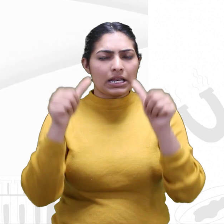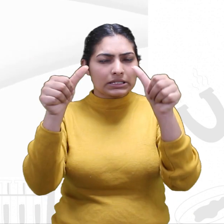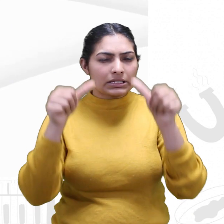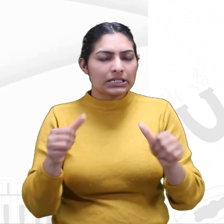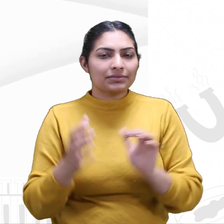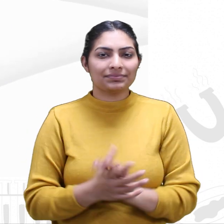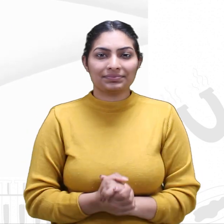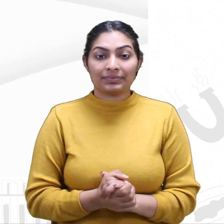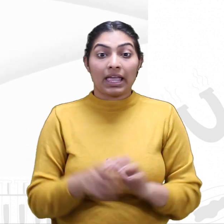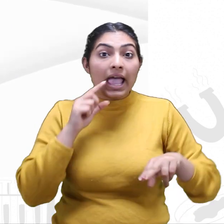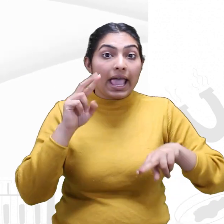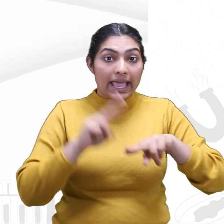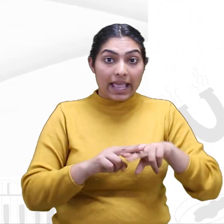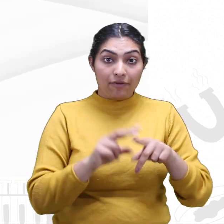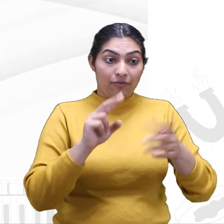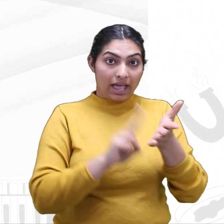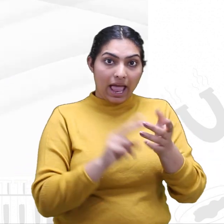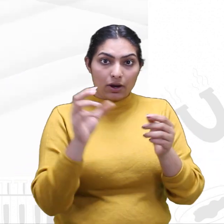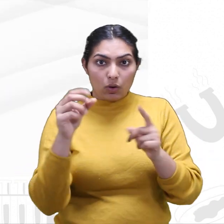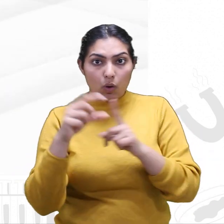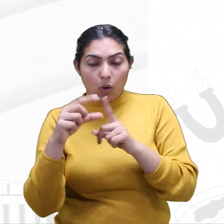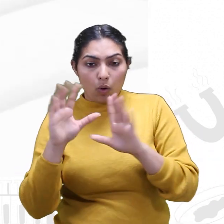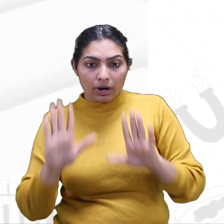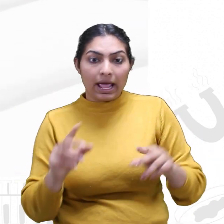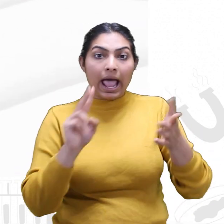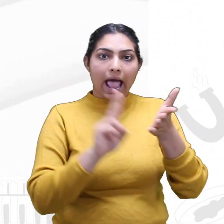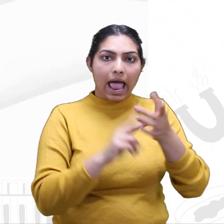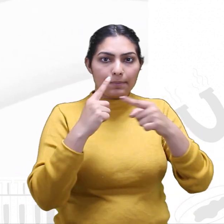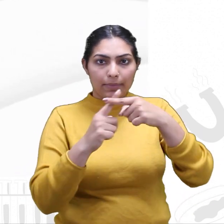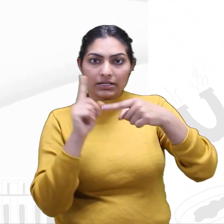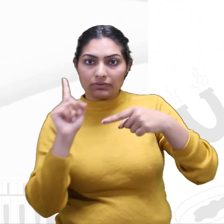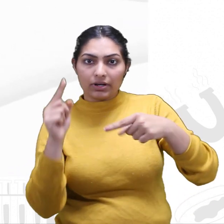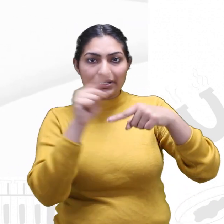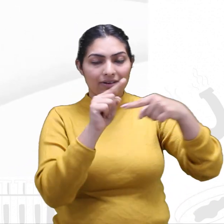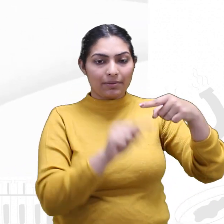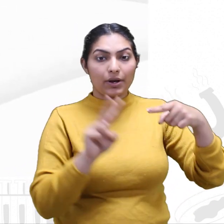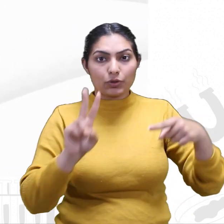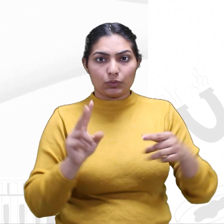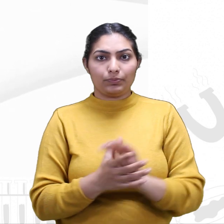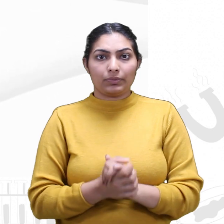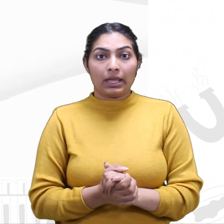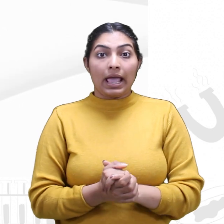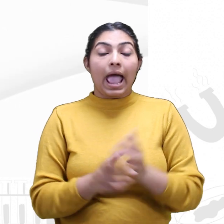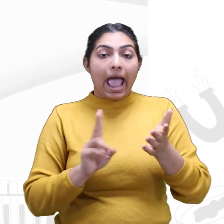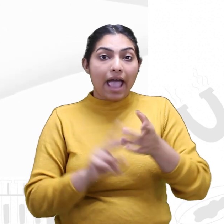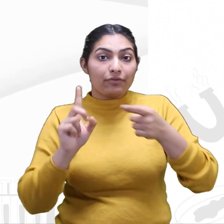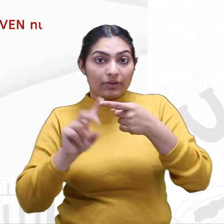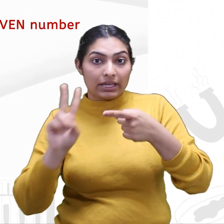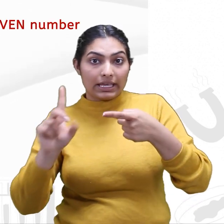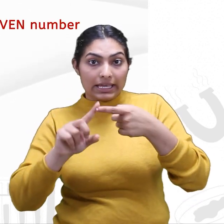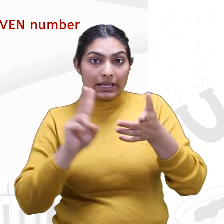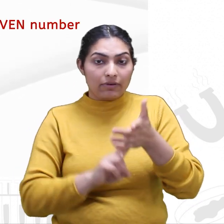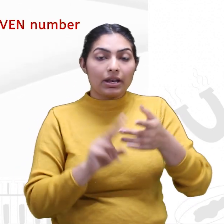For n number of observation, if n is odd number then median will be n plus 1 divided by 2. But if n